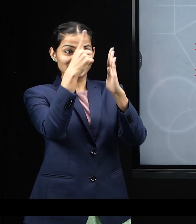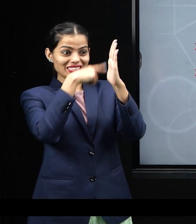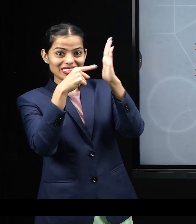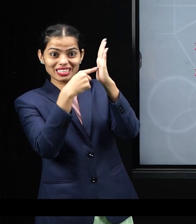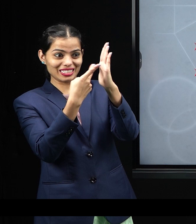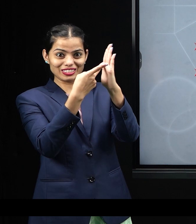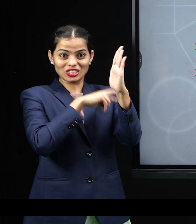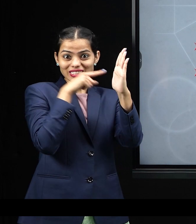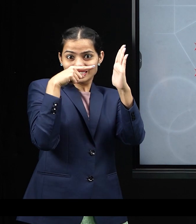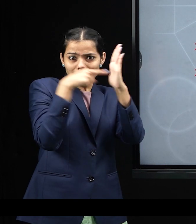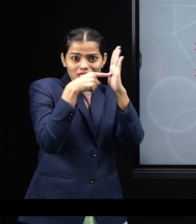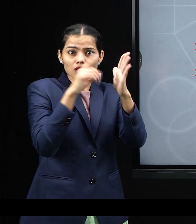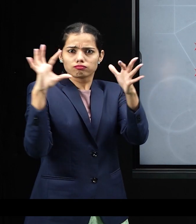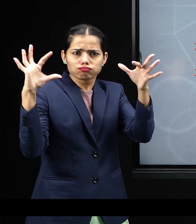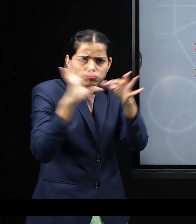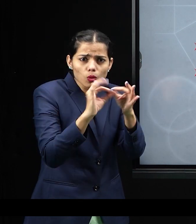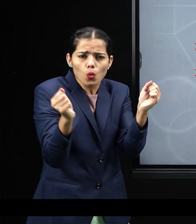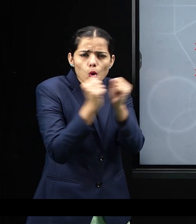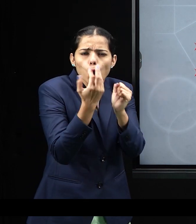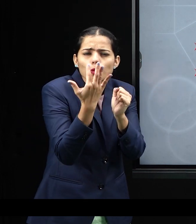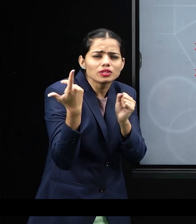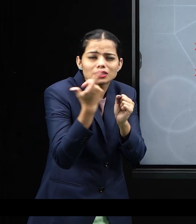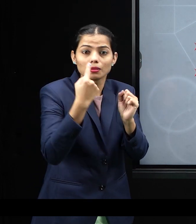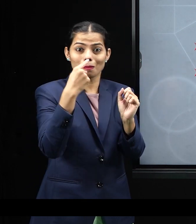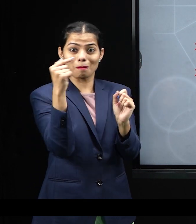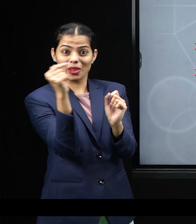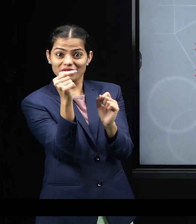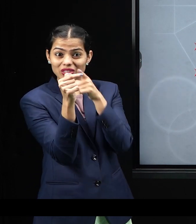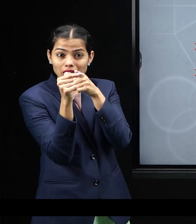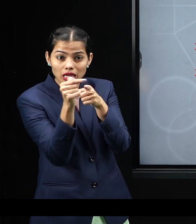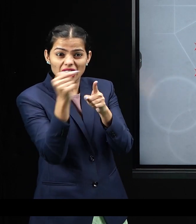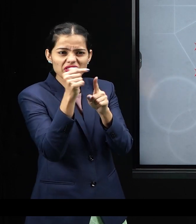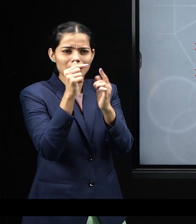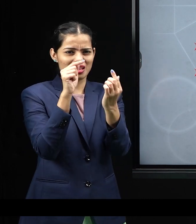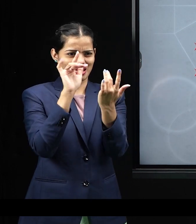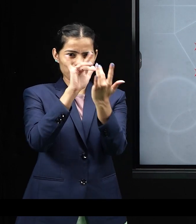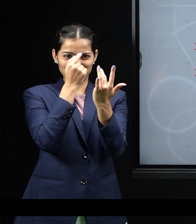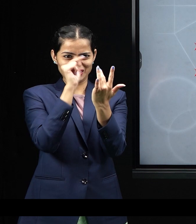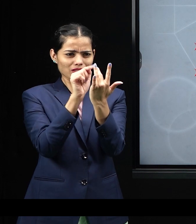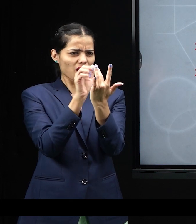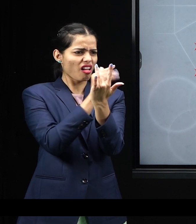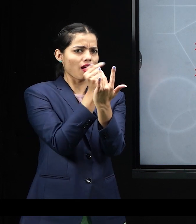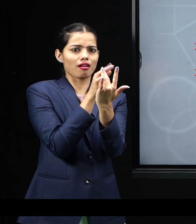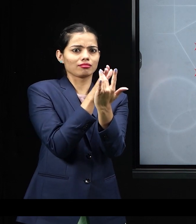The reflected numbers attached with a minus sign are negative integers.